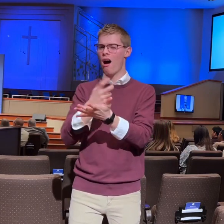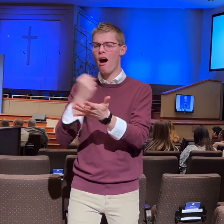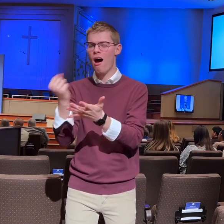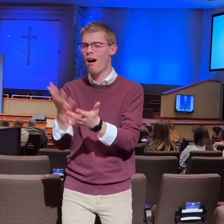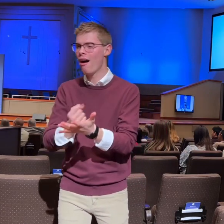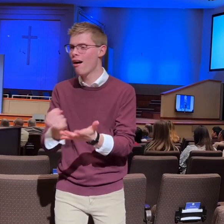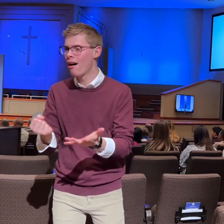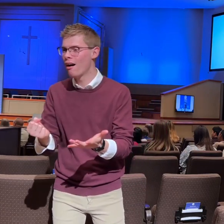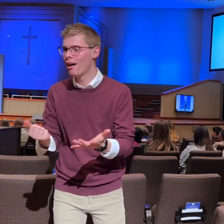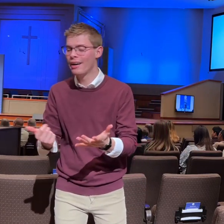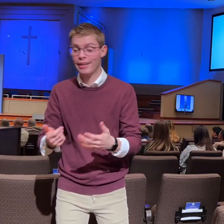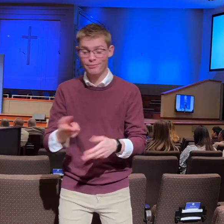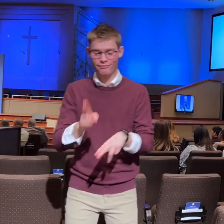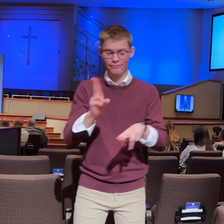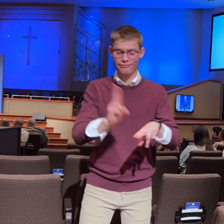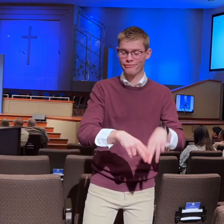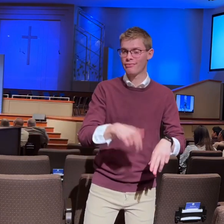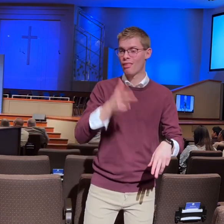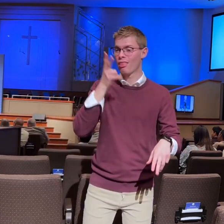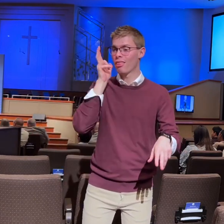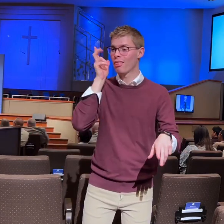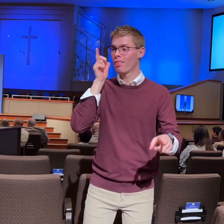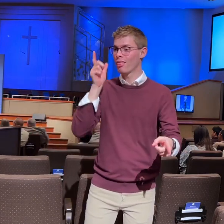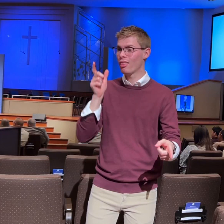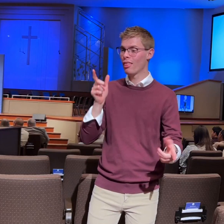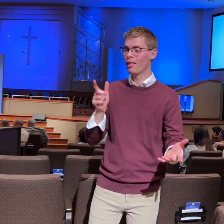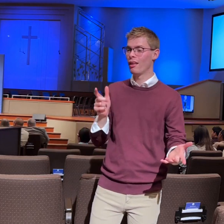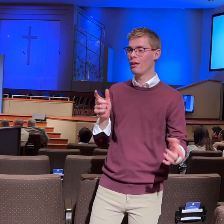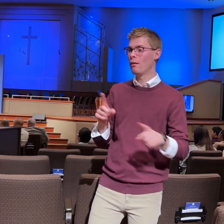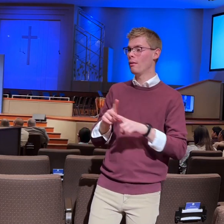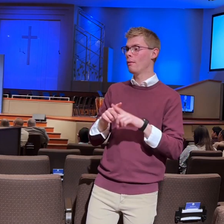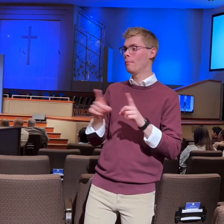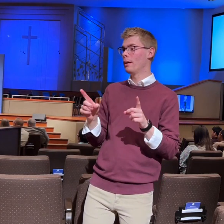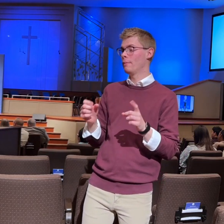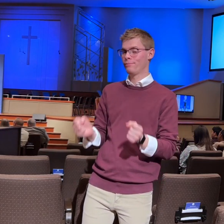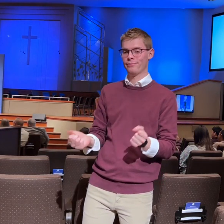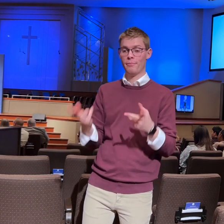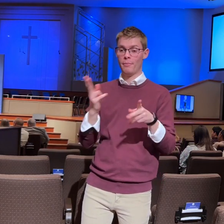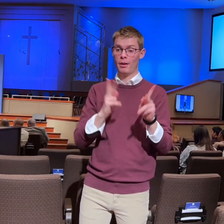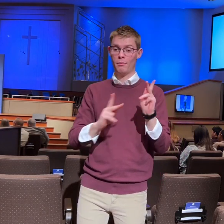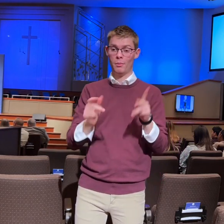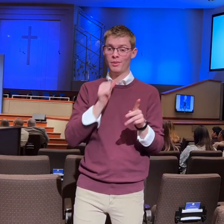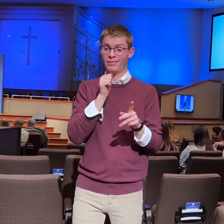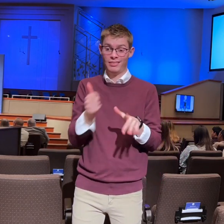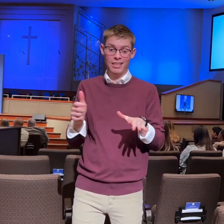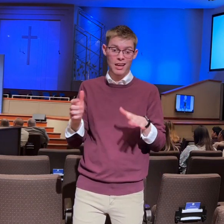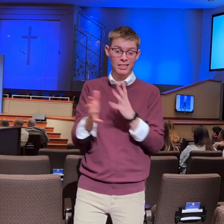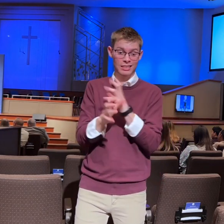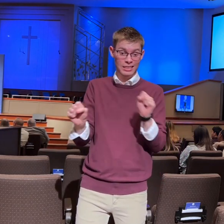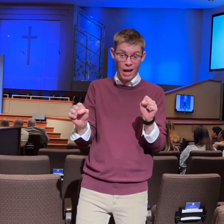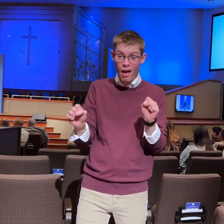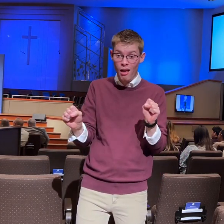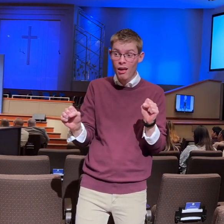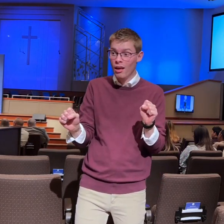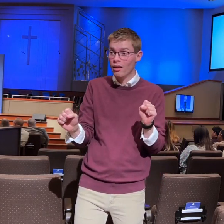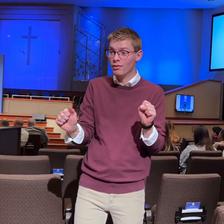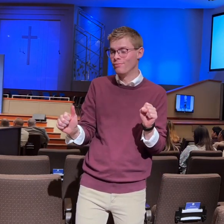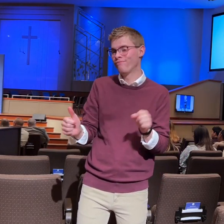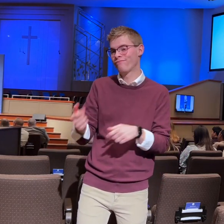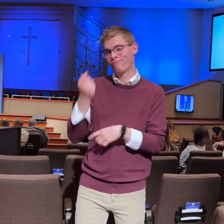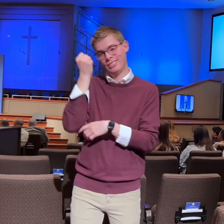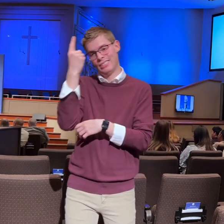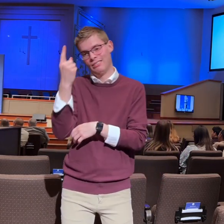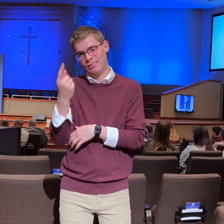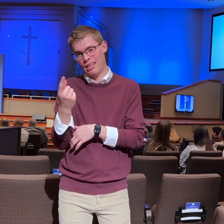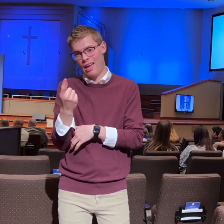listened to all of it. By the way, unsaved people think we're supposed to tithe. It's just the Christians want to argue about it. I found that out a long